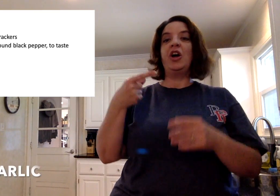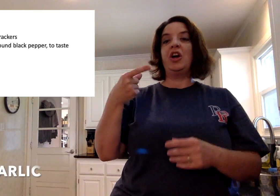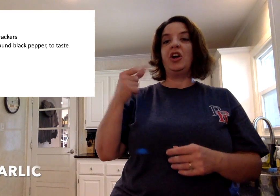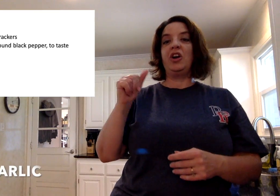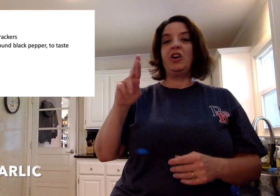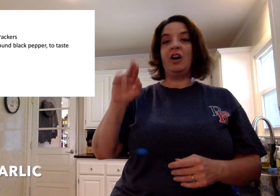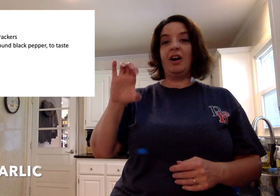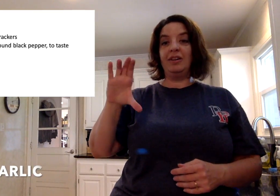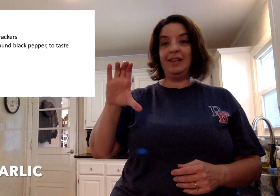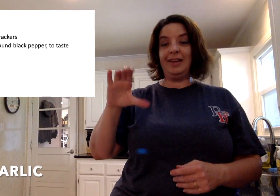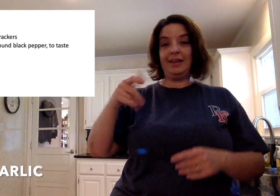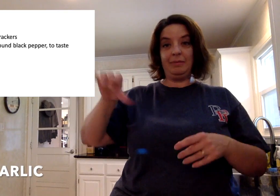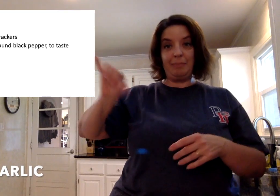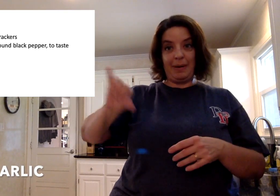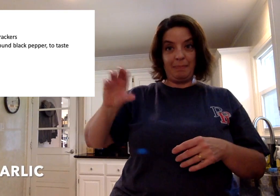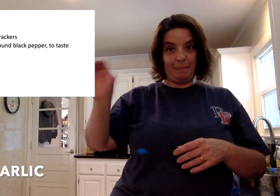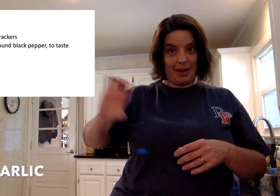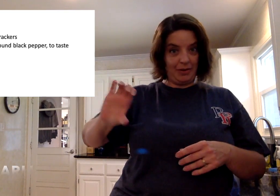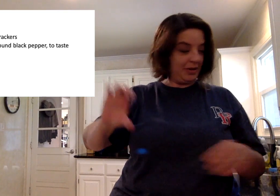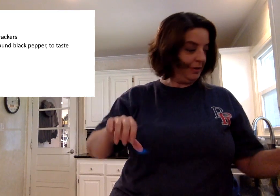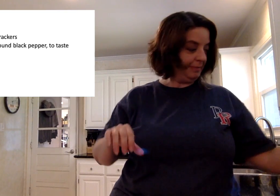Next, I need garlic powder.